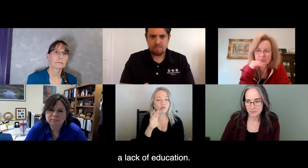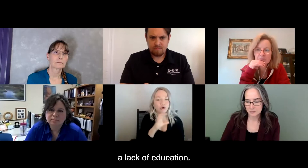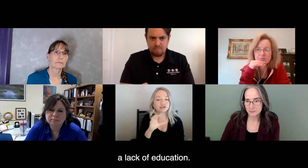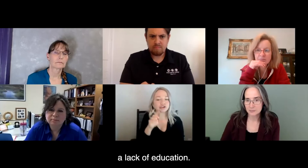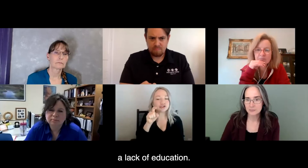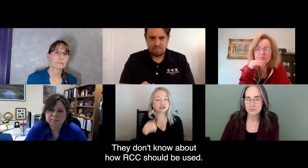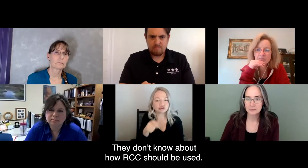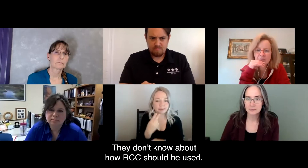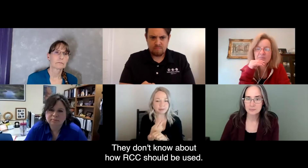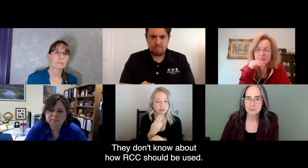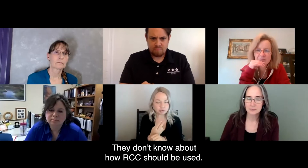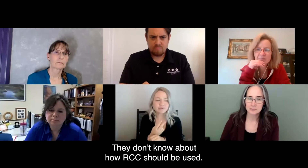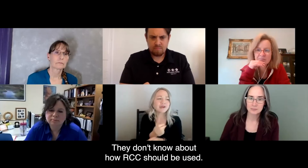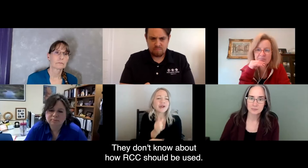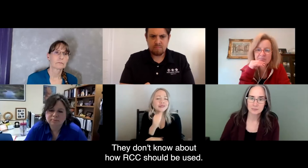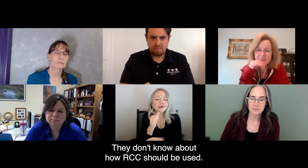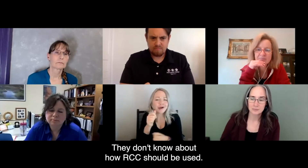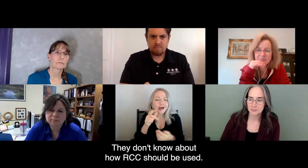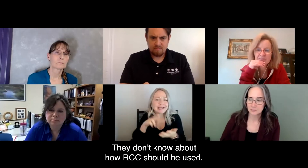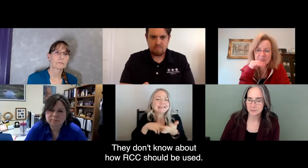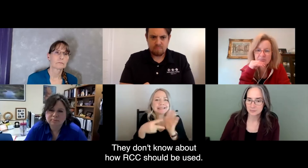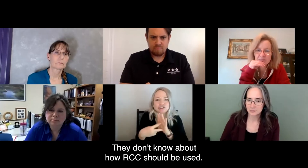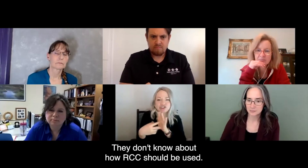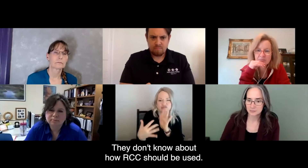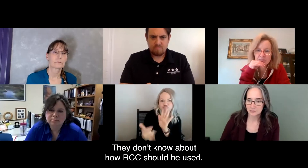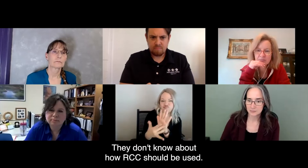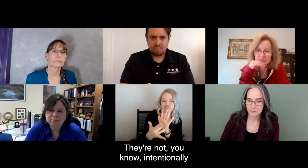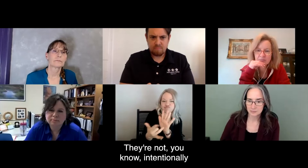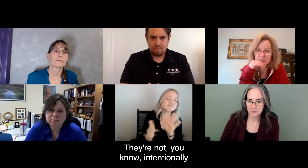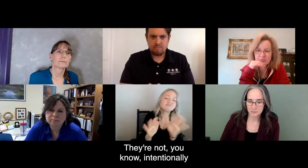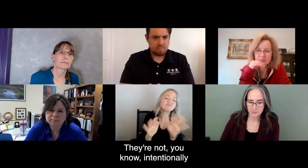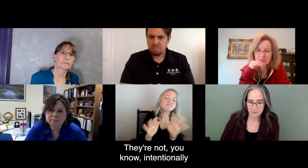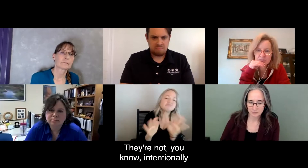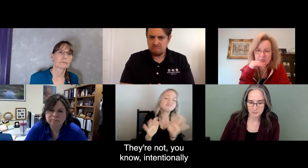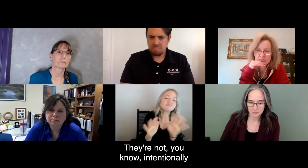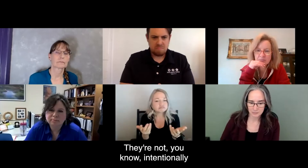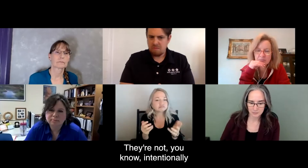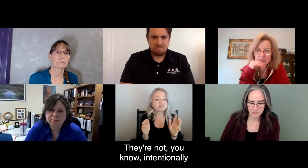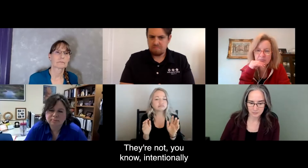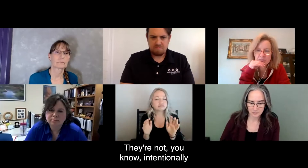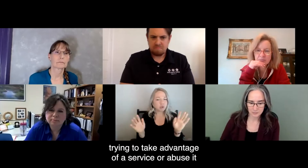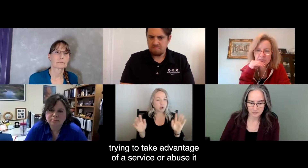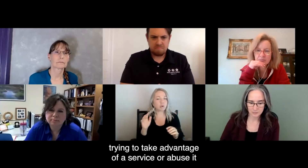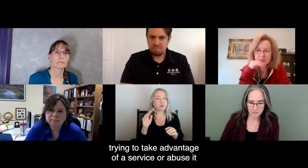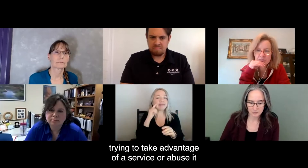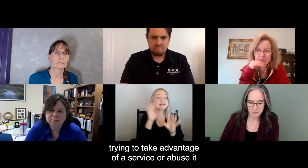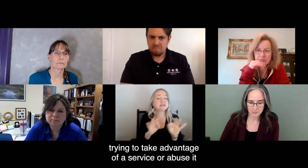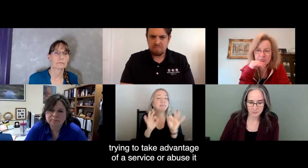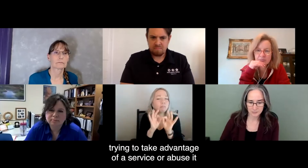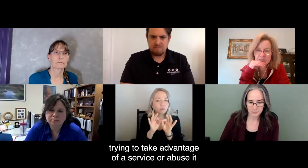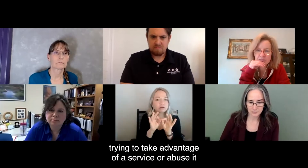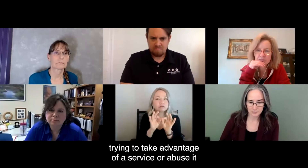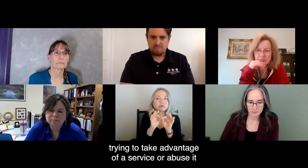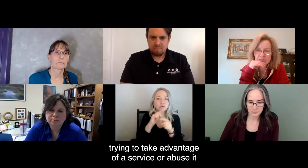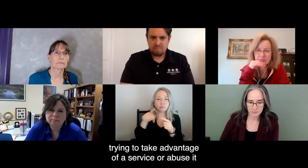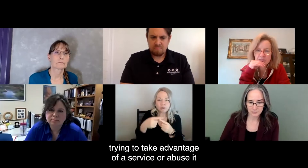of education. They don't know about how RCC should be used. They're not, you know, intentionally trying to take